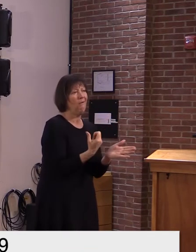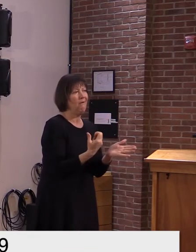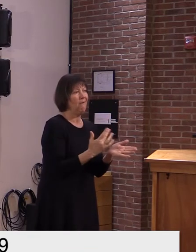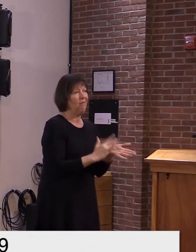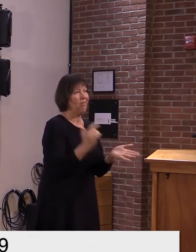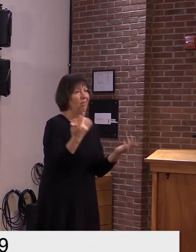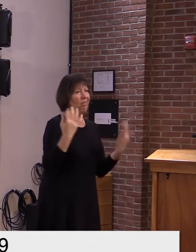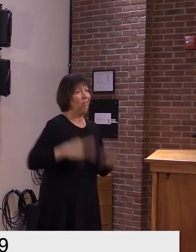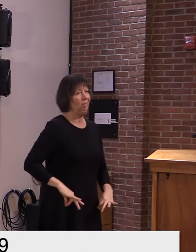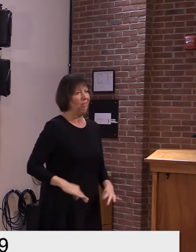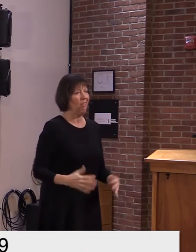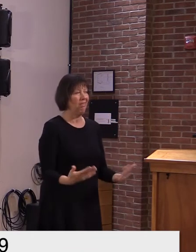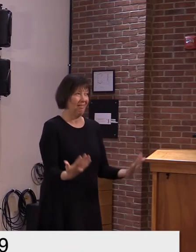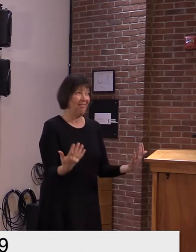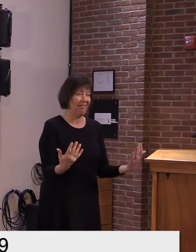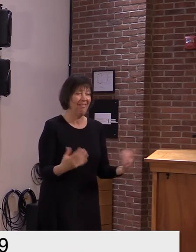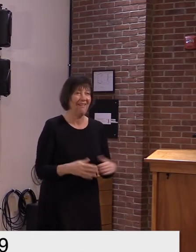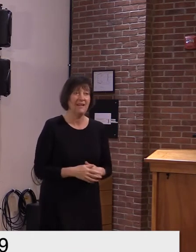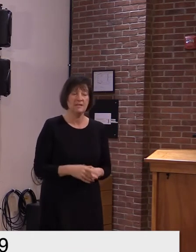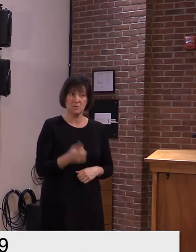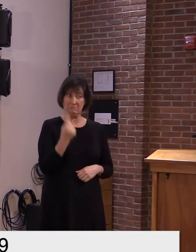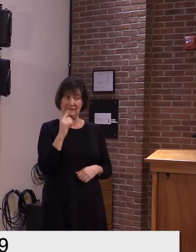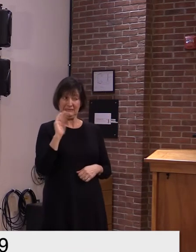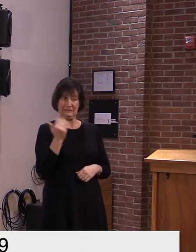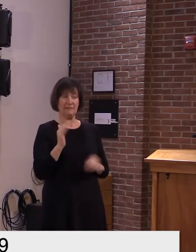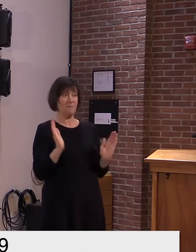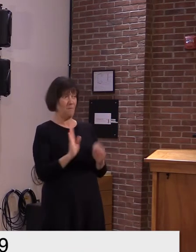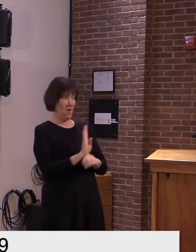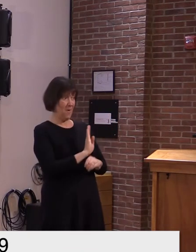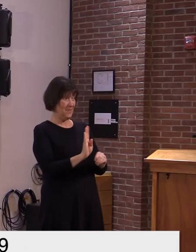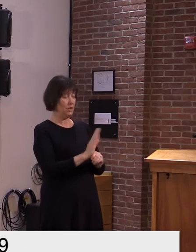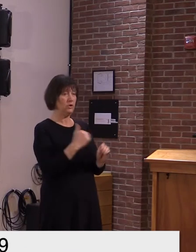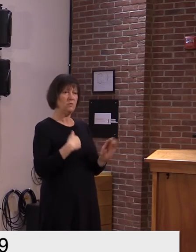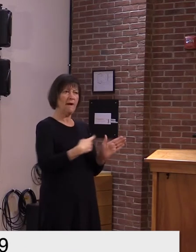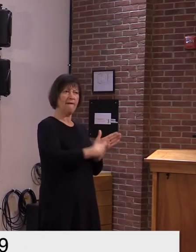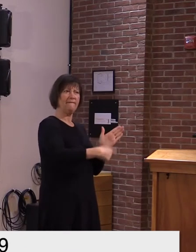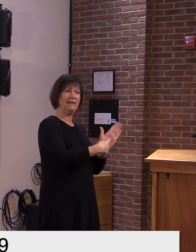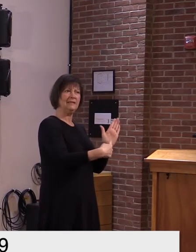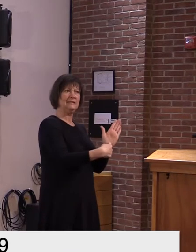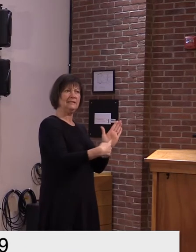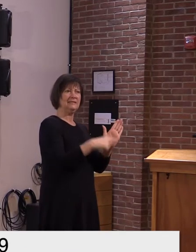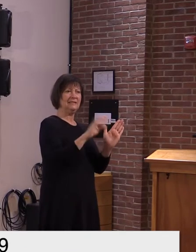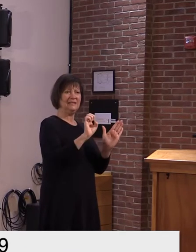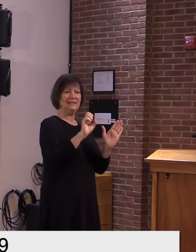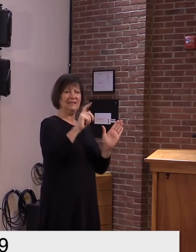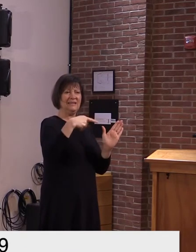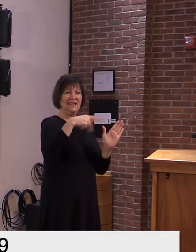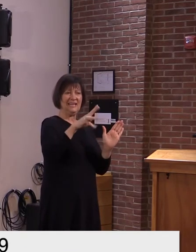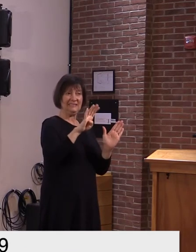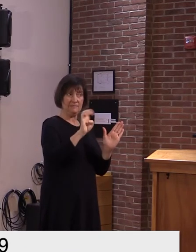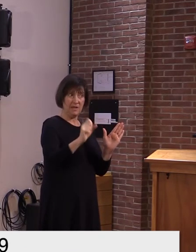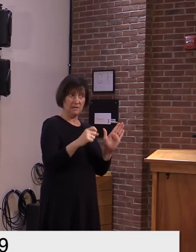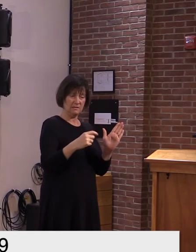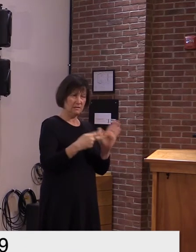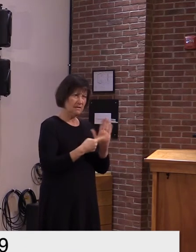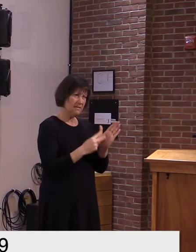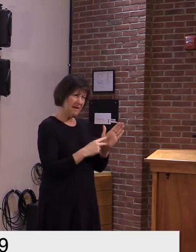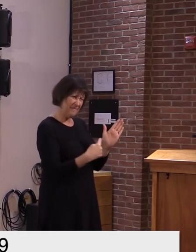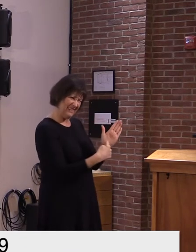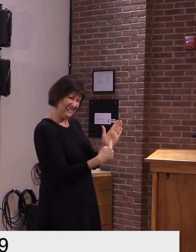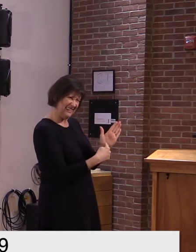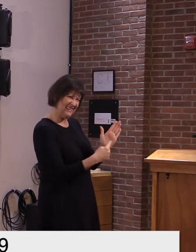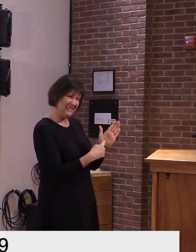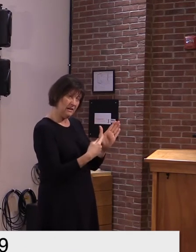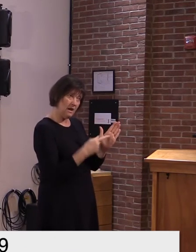if you have an expense as a business and you deduct that expense, you don't owe taxes on that